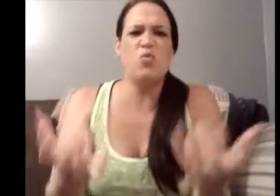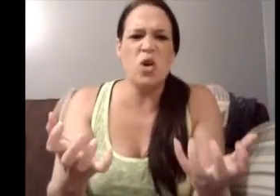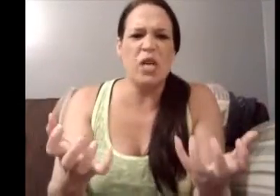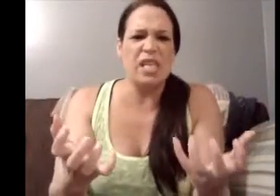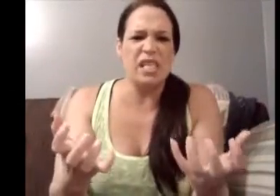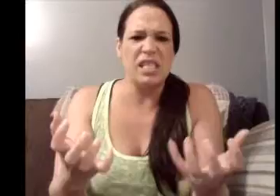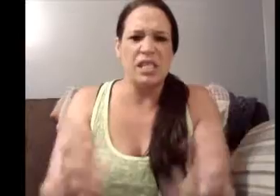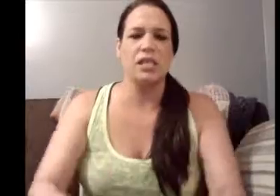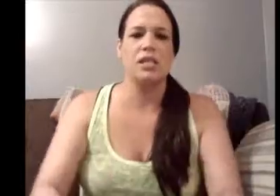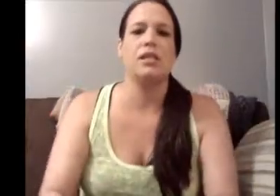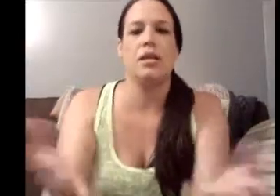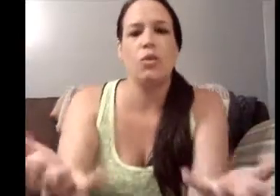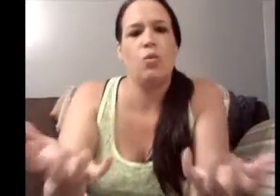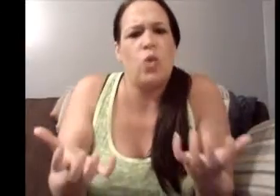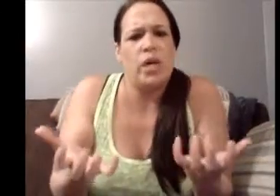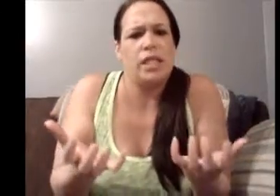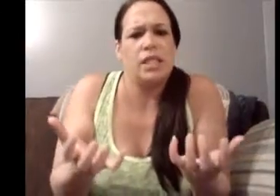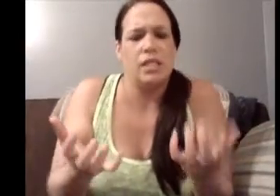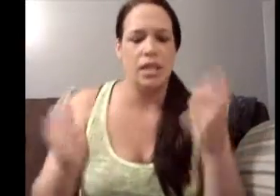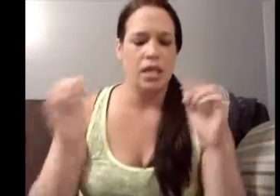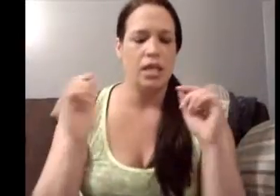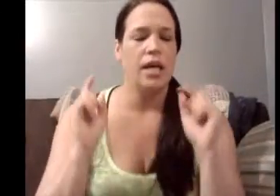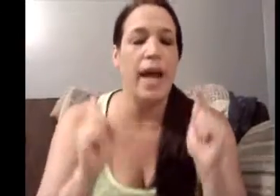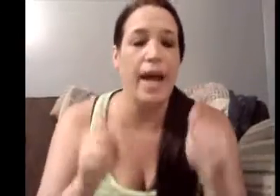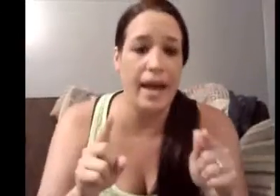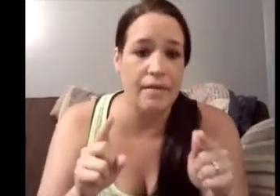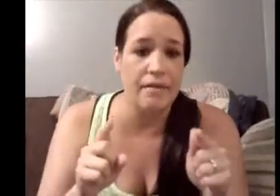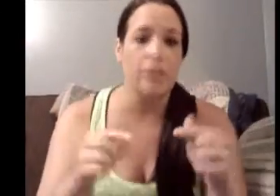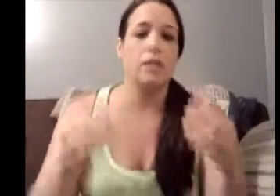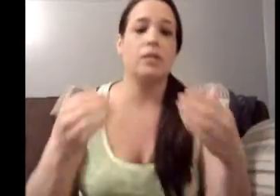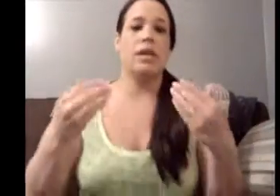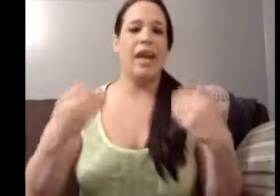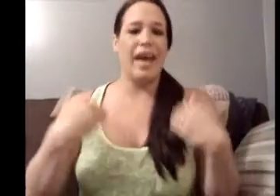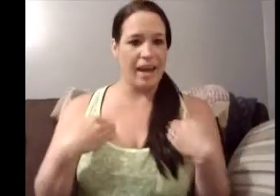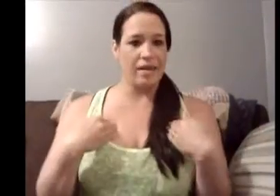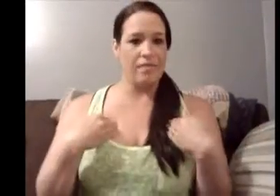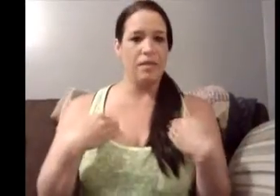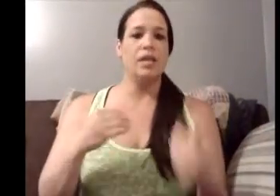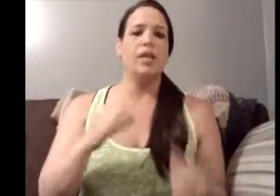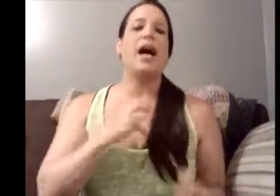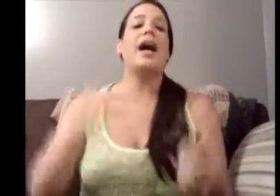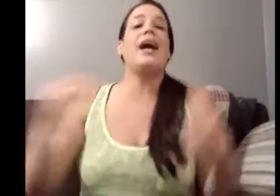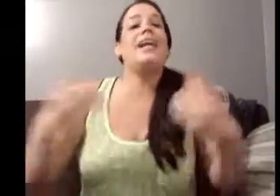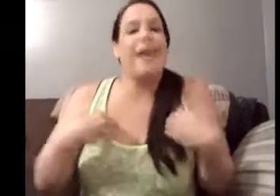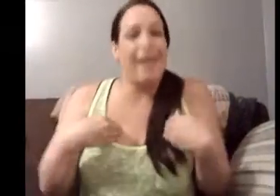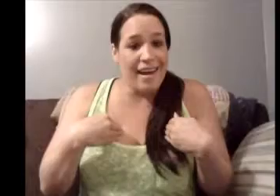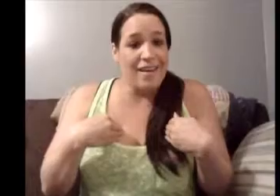want. Want. Have. Have. I have.